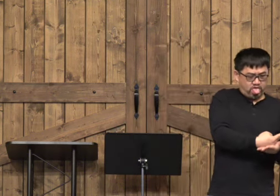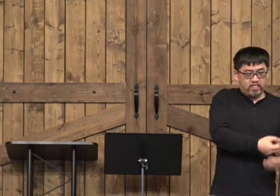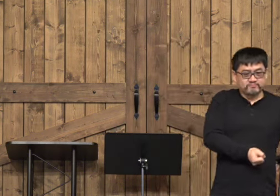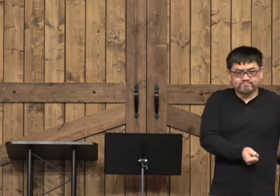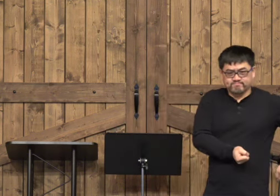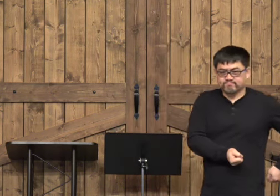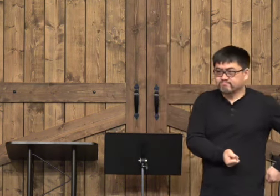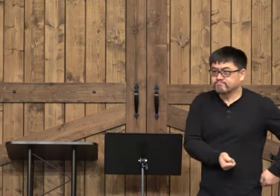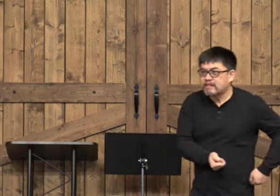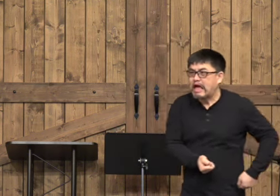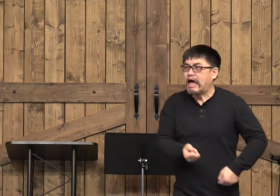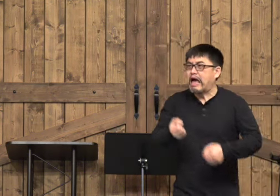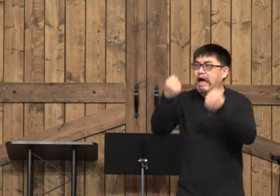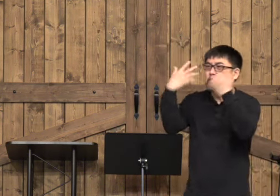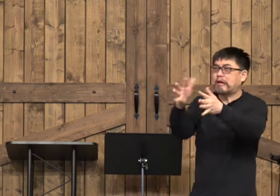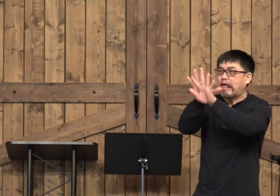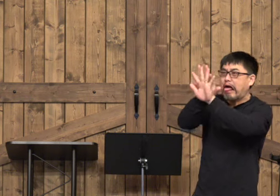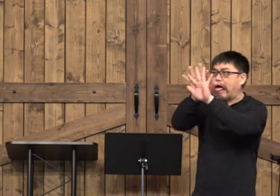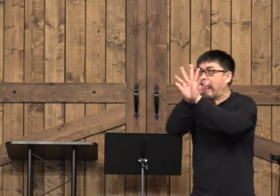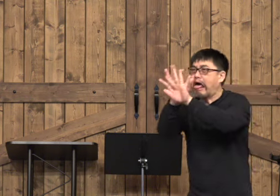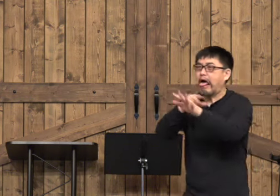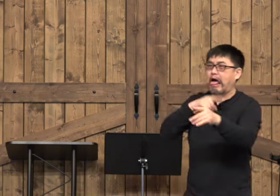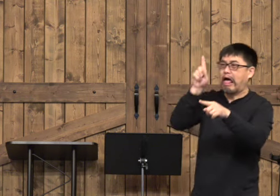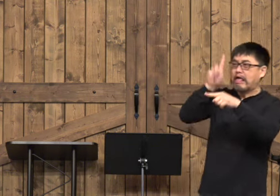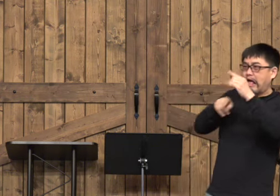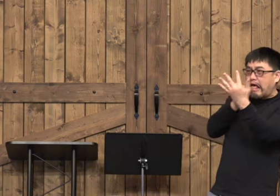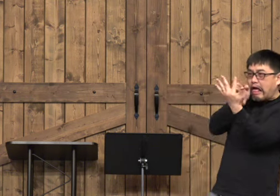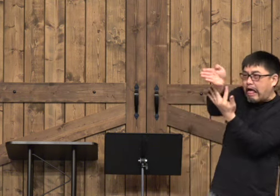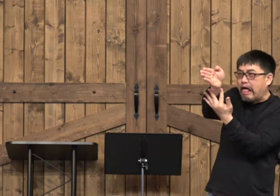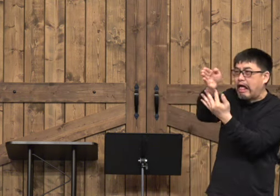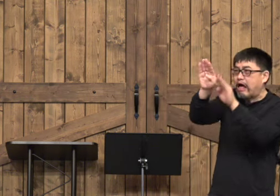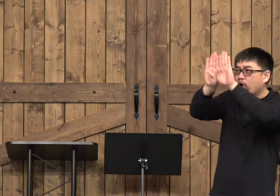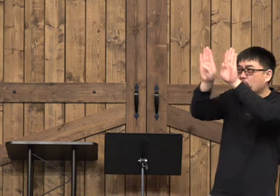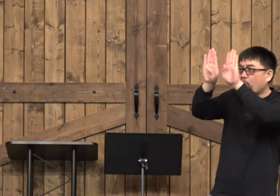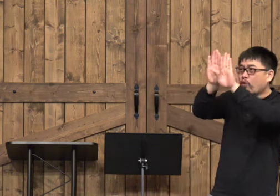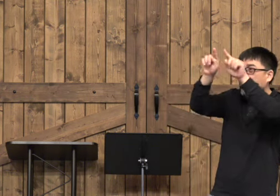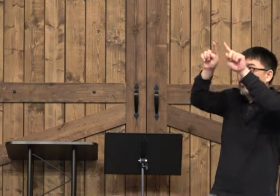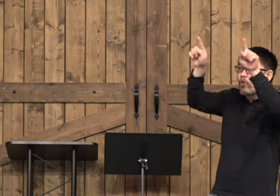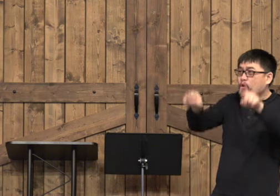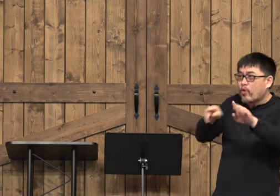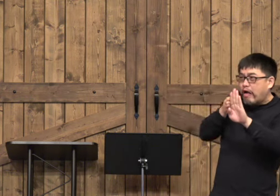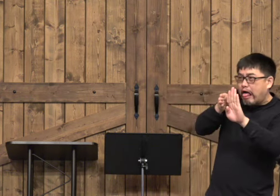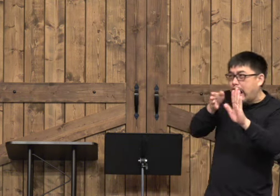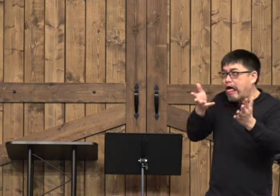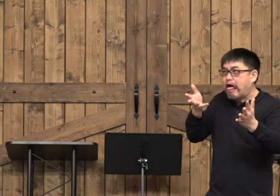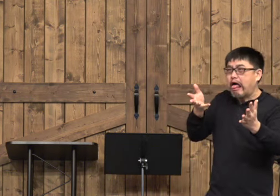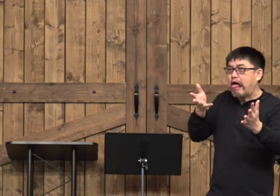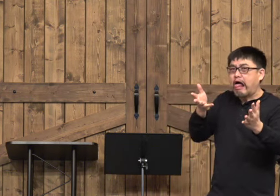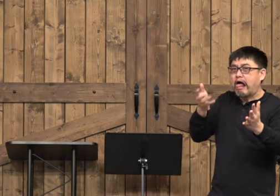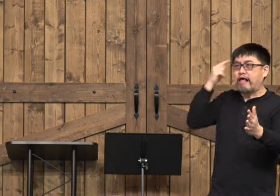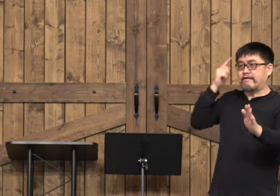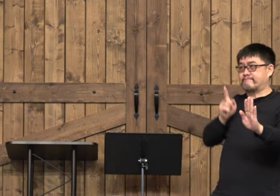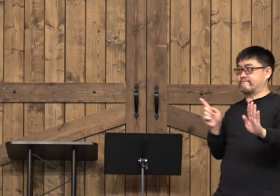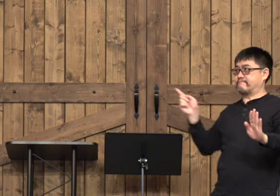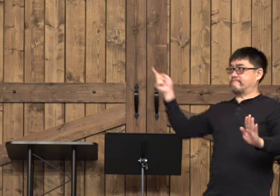And they had a paralytic friend. And they were trying to get into the house. To have Jesus in. But the door was locked.